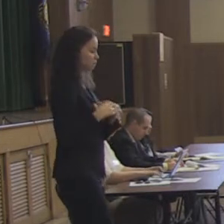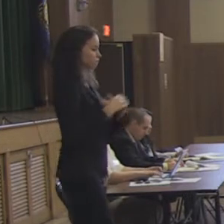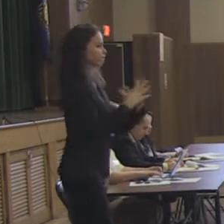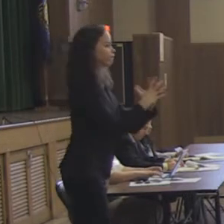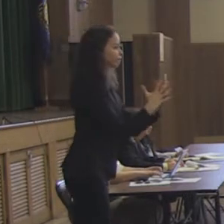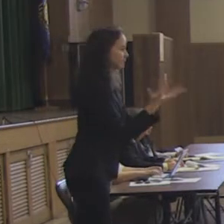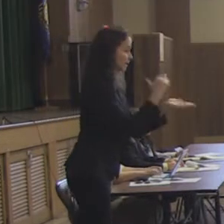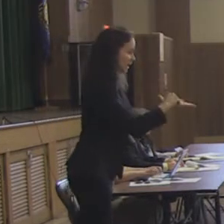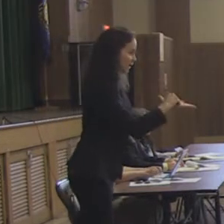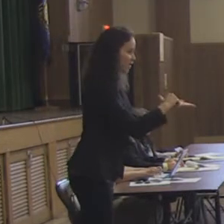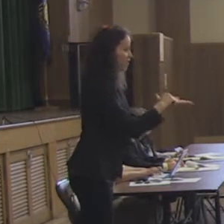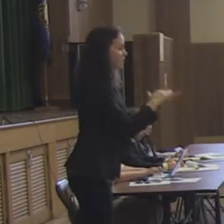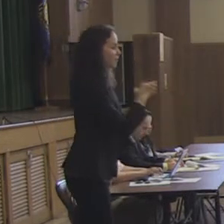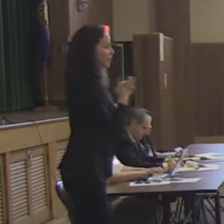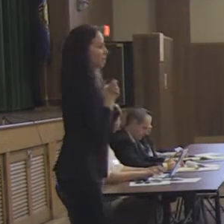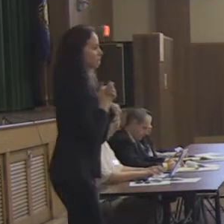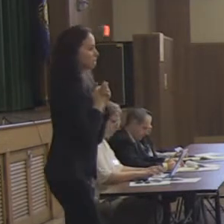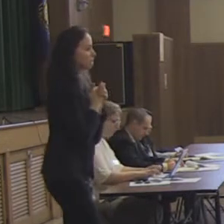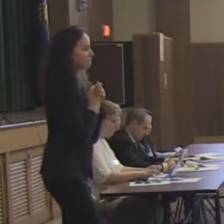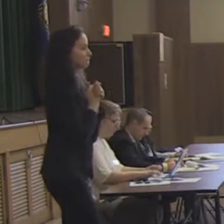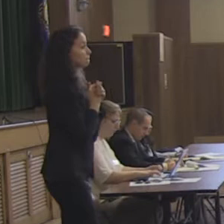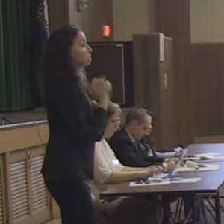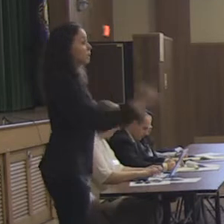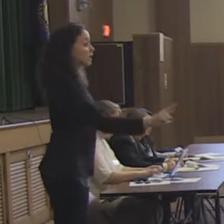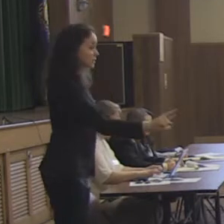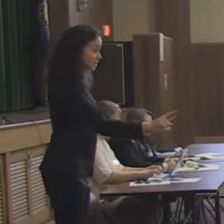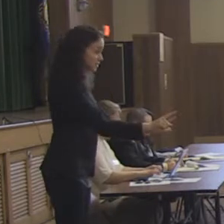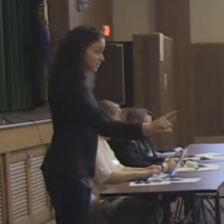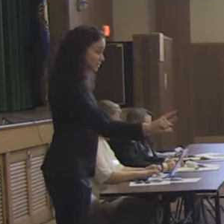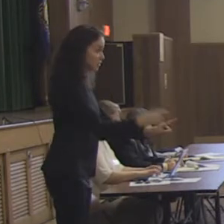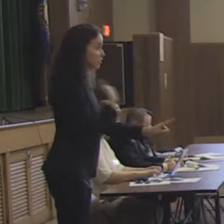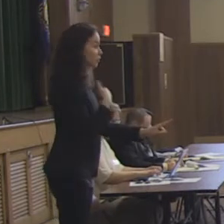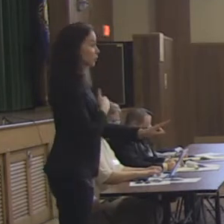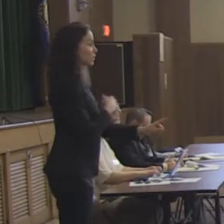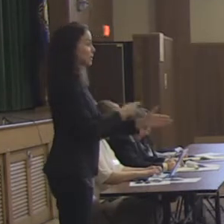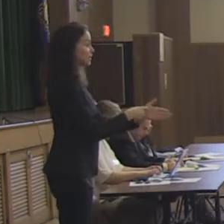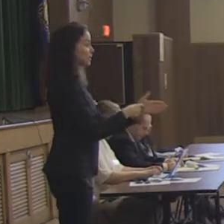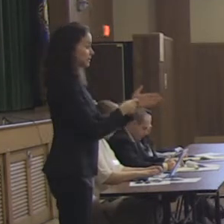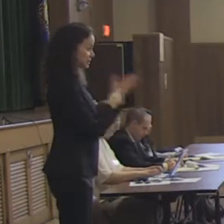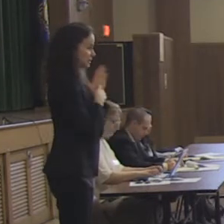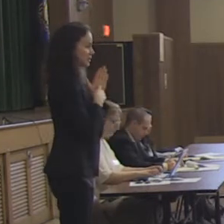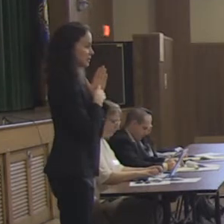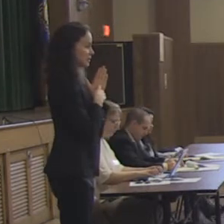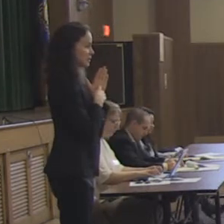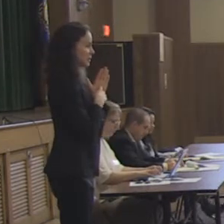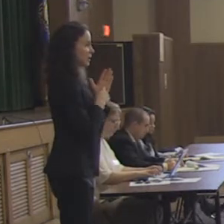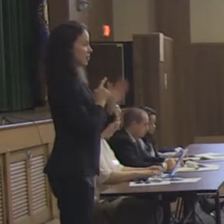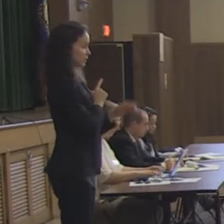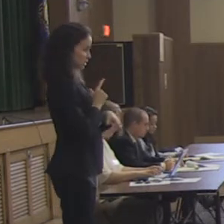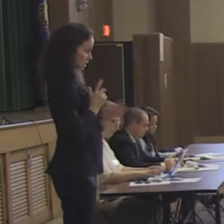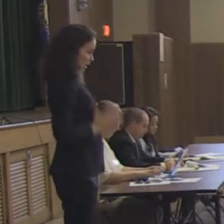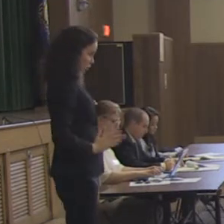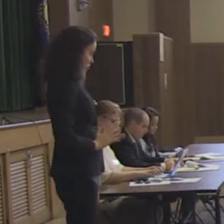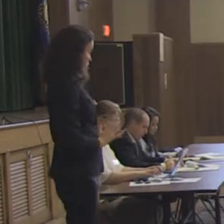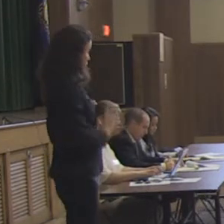so we're working on that. But we need the legislators to come in and reactivate that